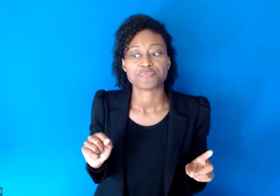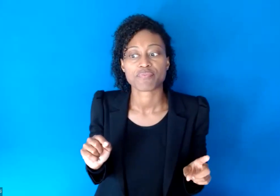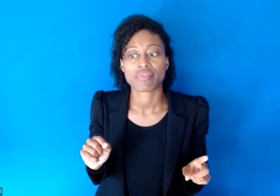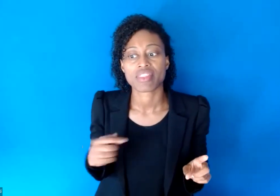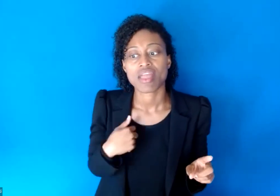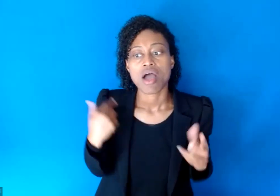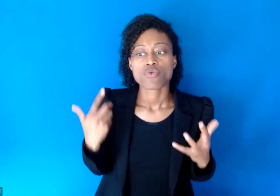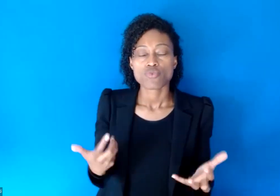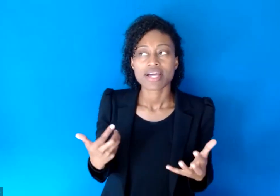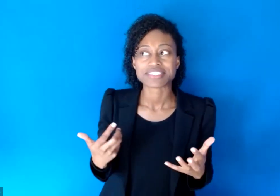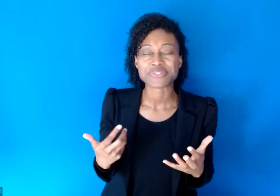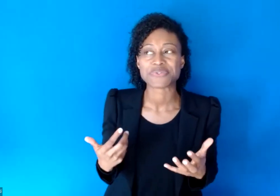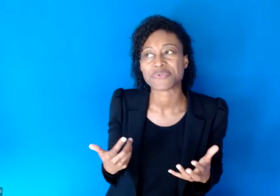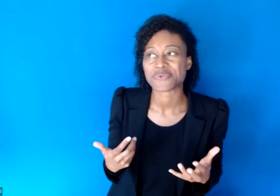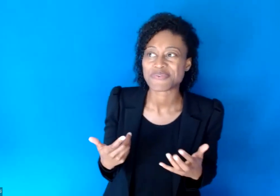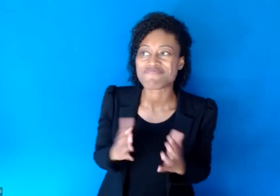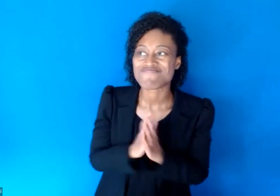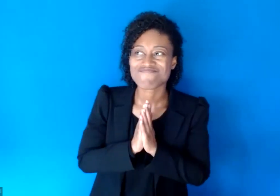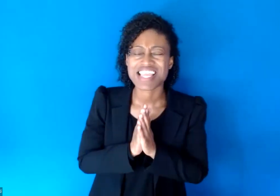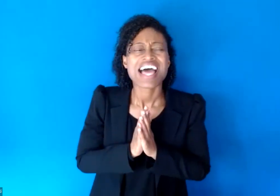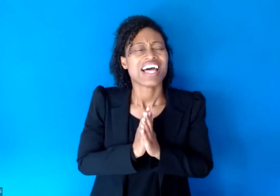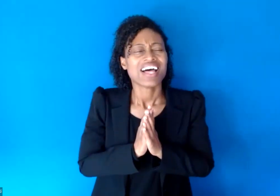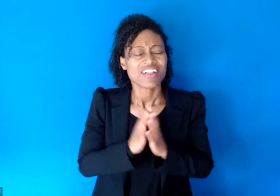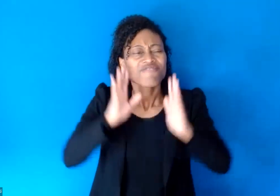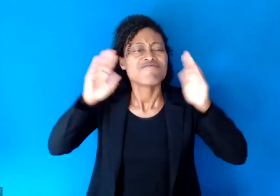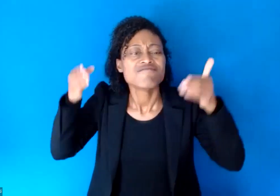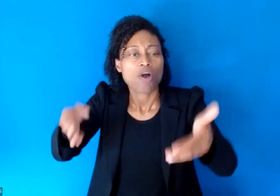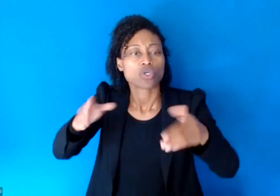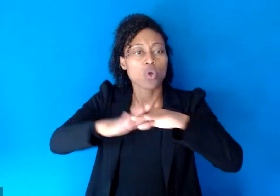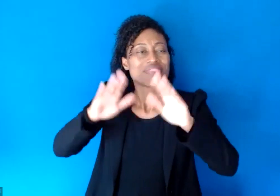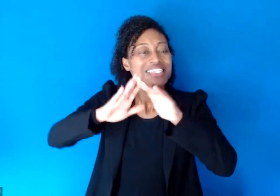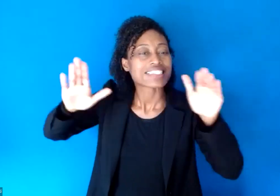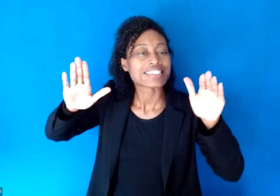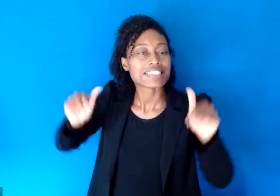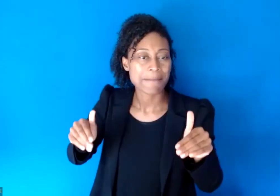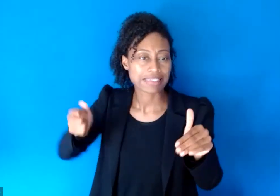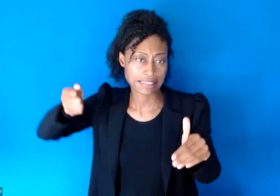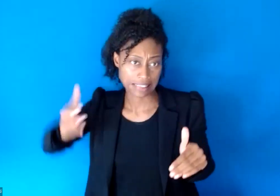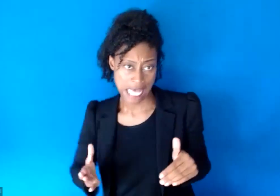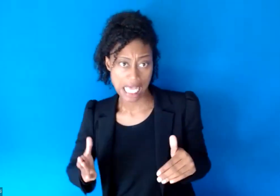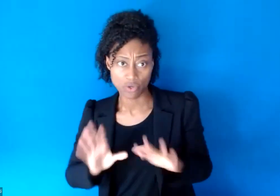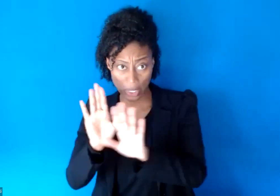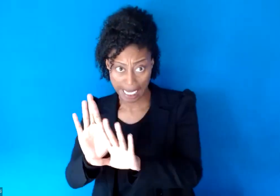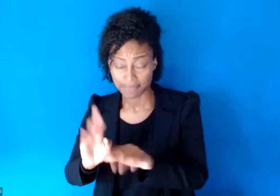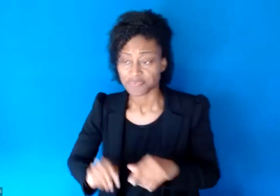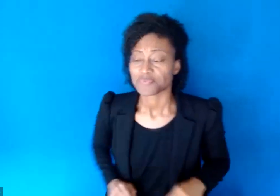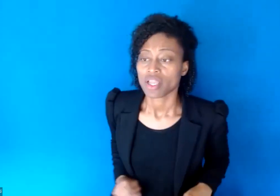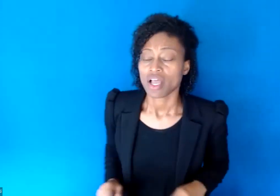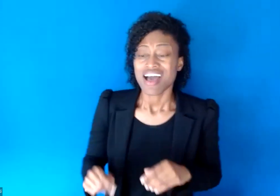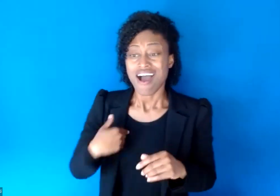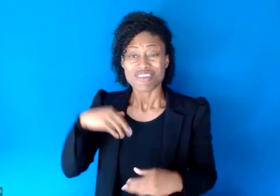the systemic piece of that as well. So I've been in situations